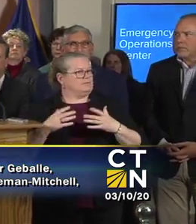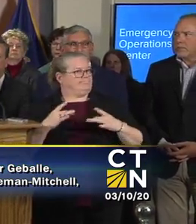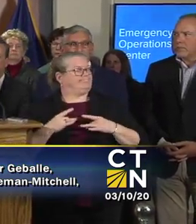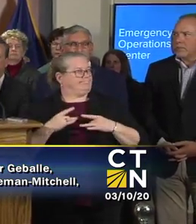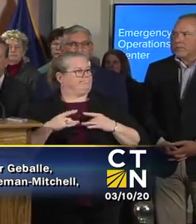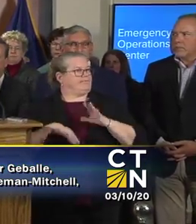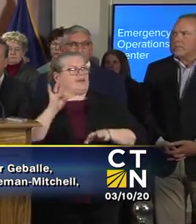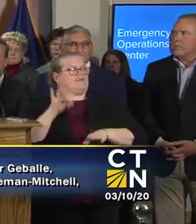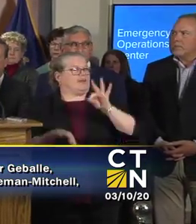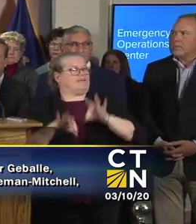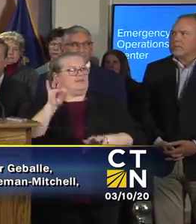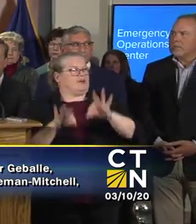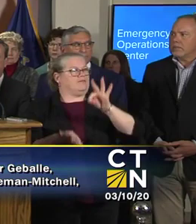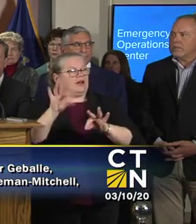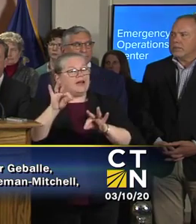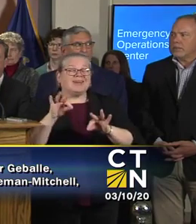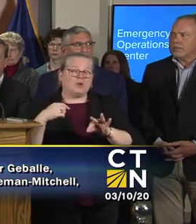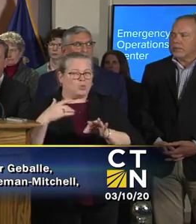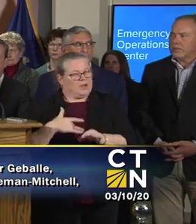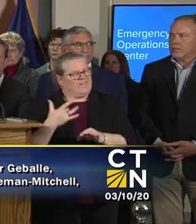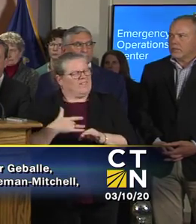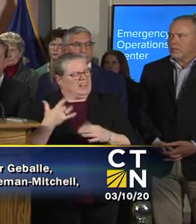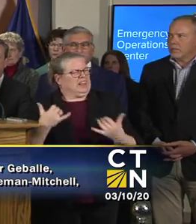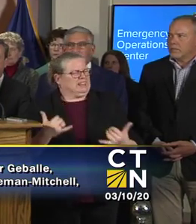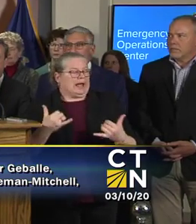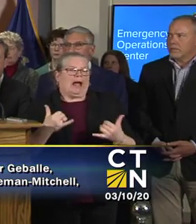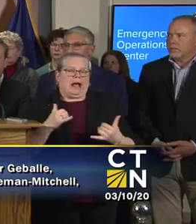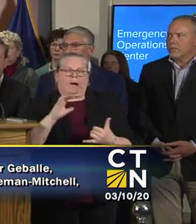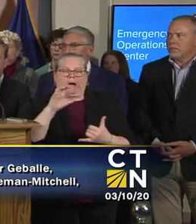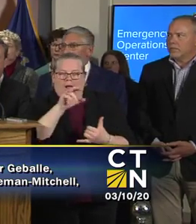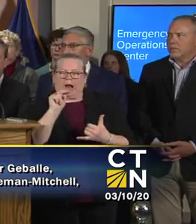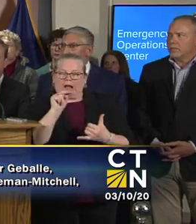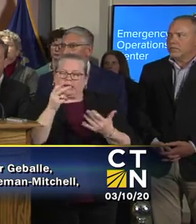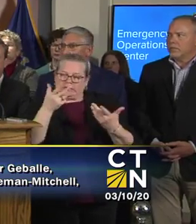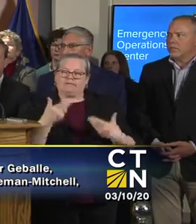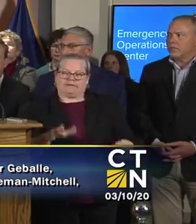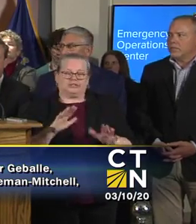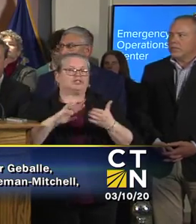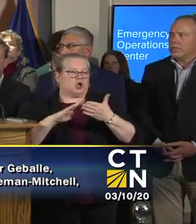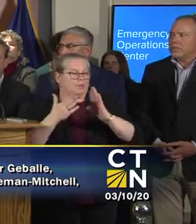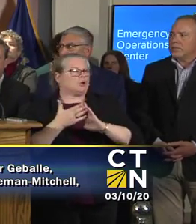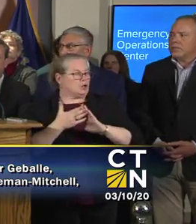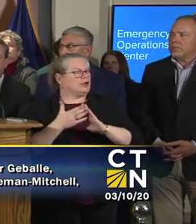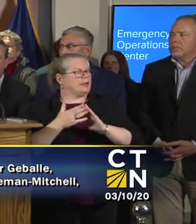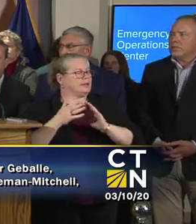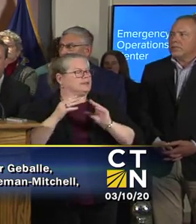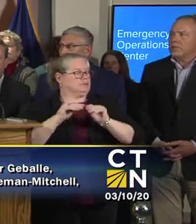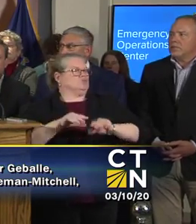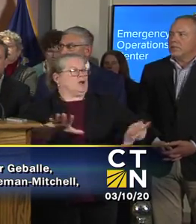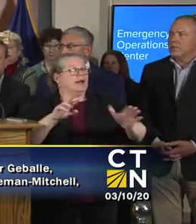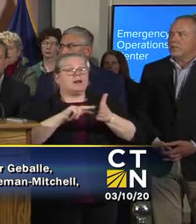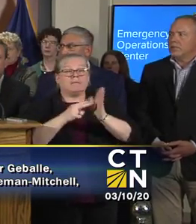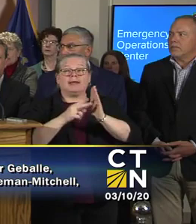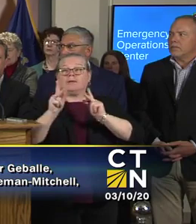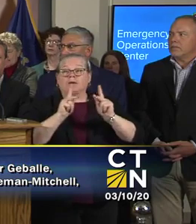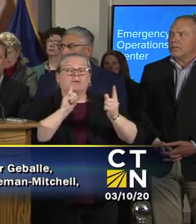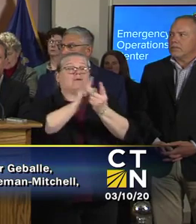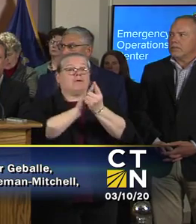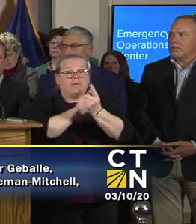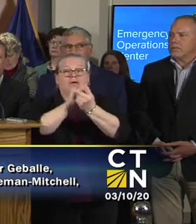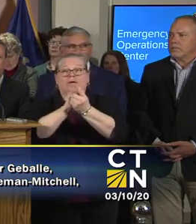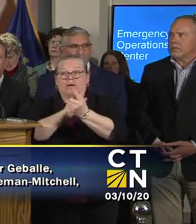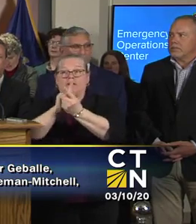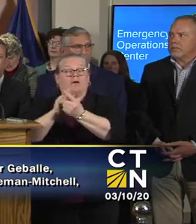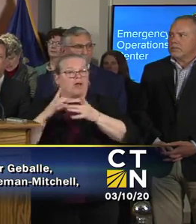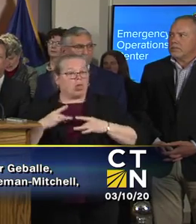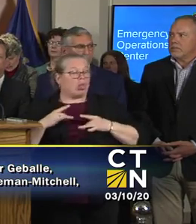this point in Connecticut and probably in most places around the world at this point. And so what we've been focused on over the last 24, 48 hours